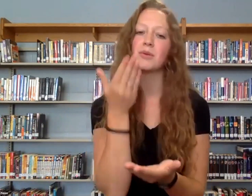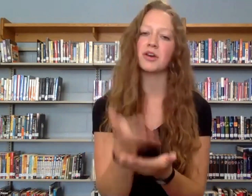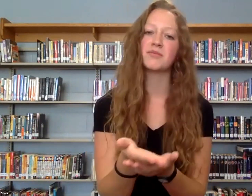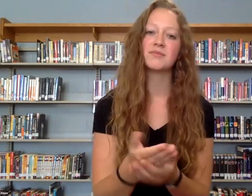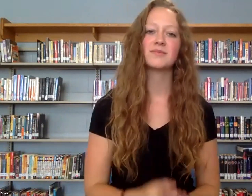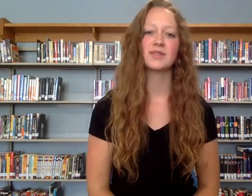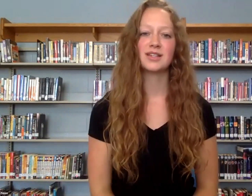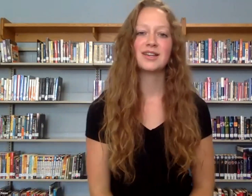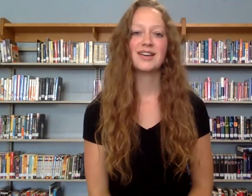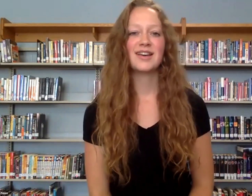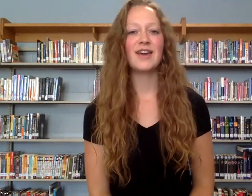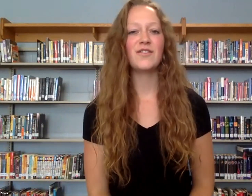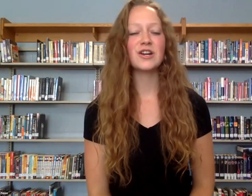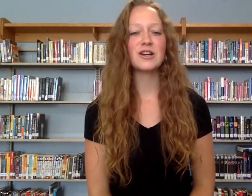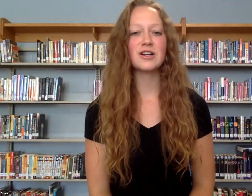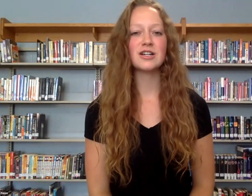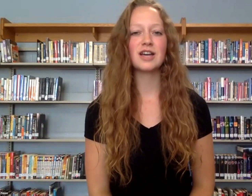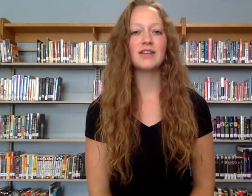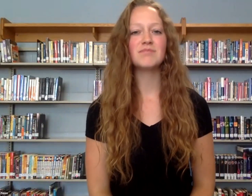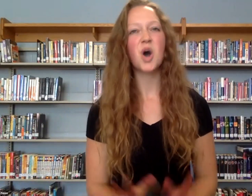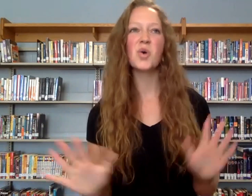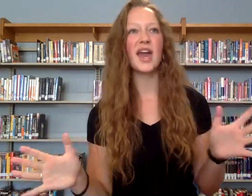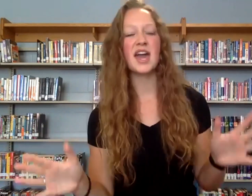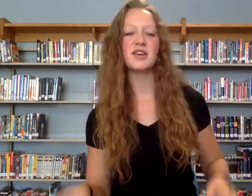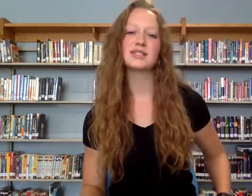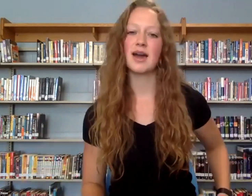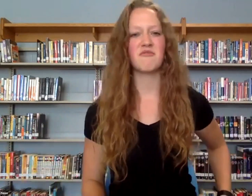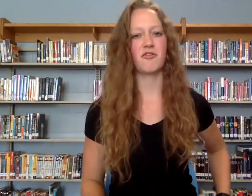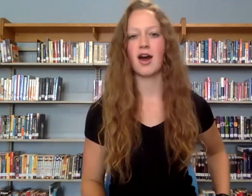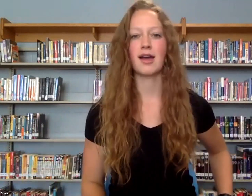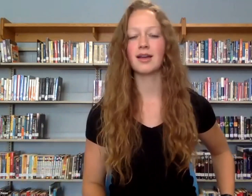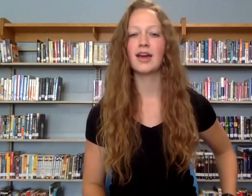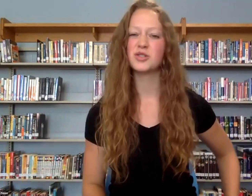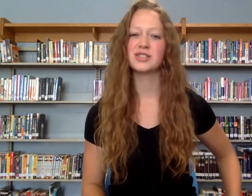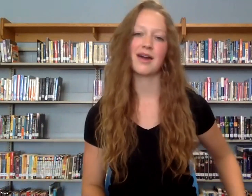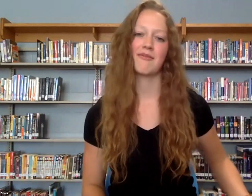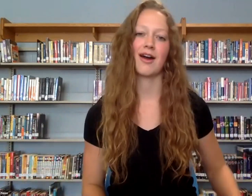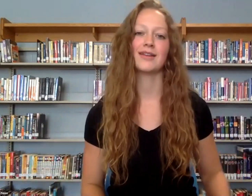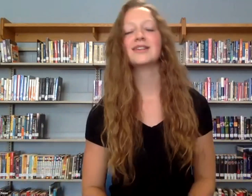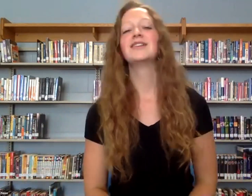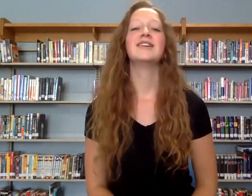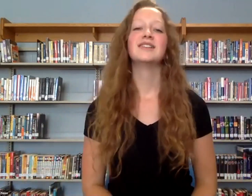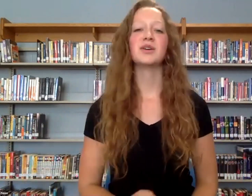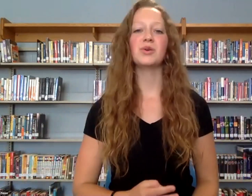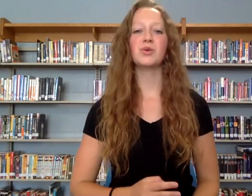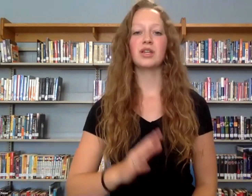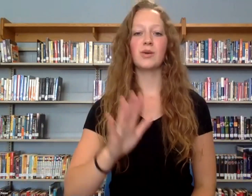good. If you're okay, you could say I'm fine. I usually say I'm fine. So you have